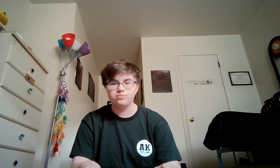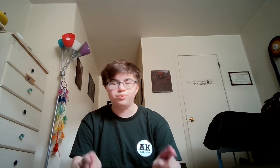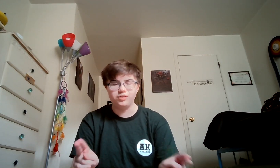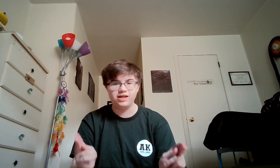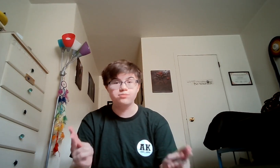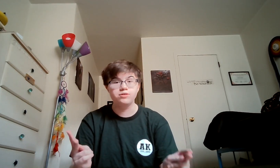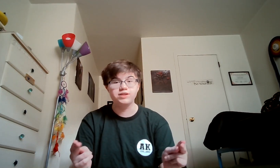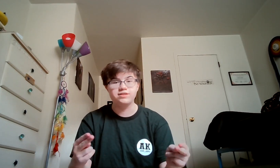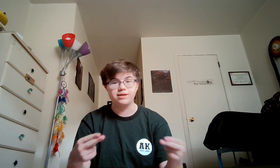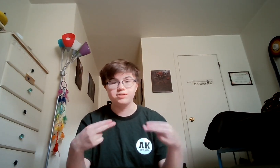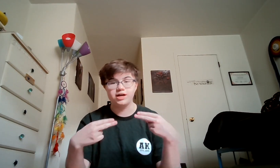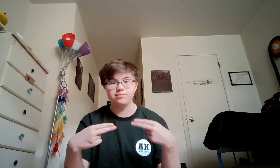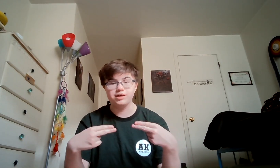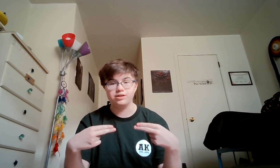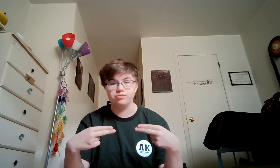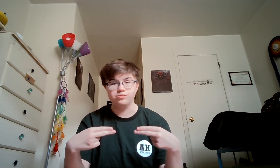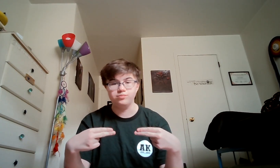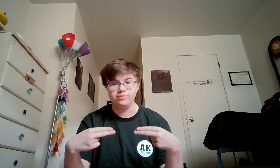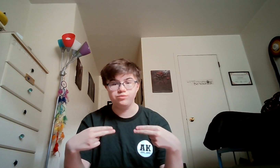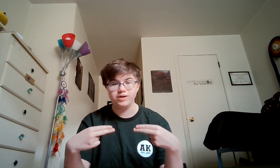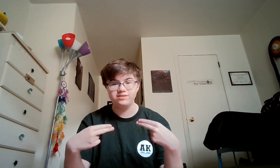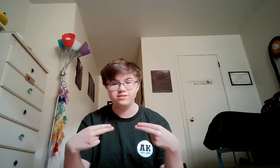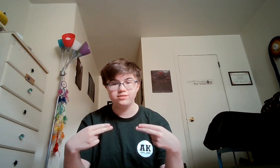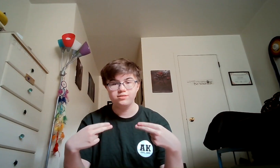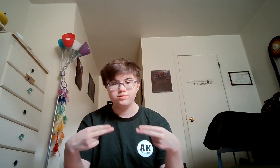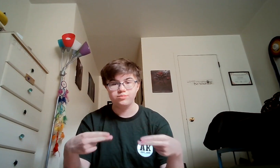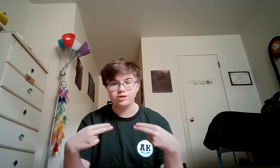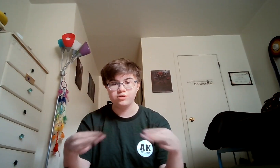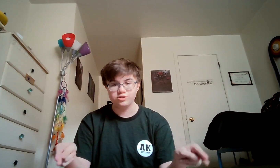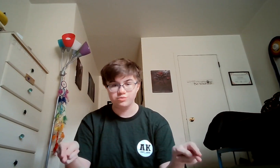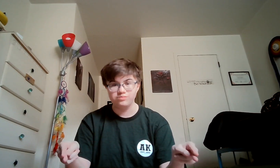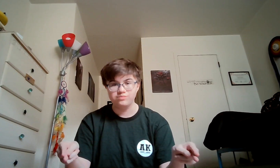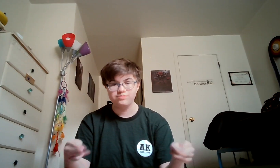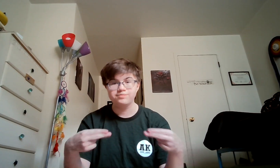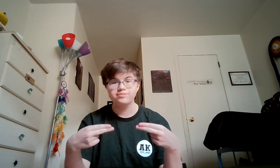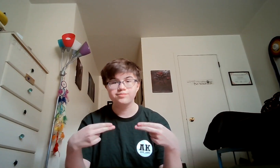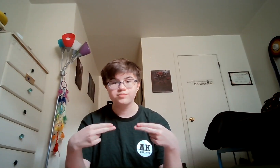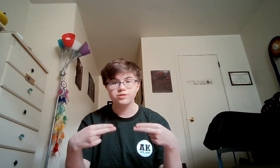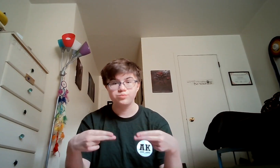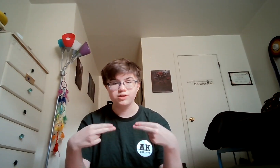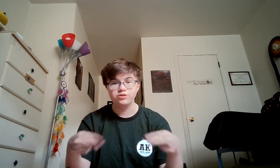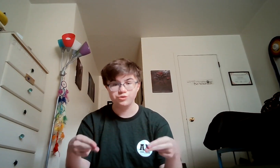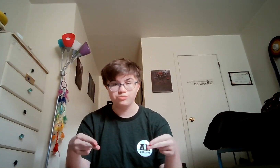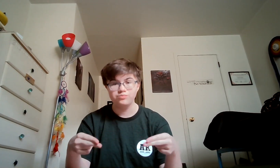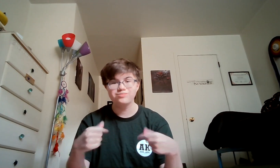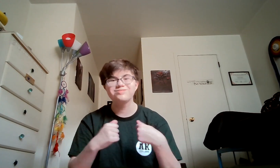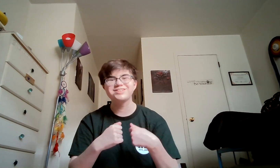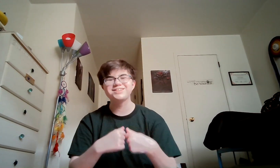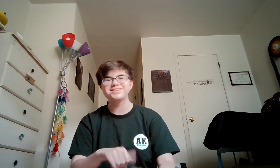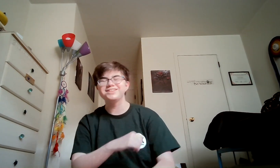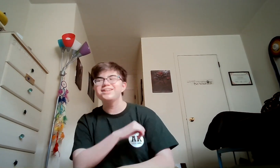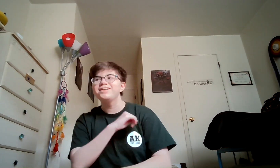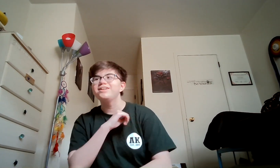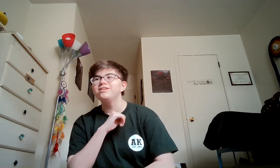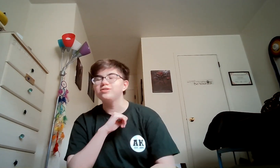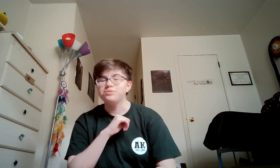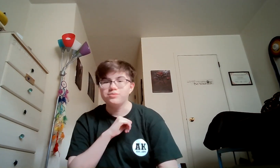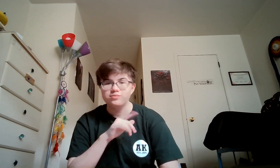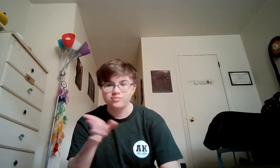both hands move at the same time, and you move them twice. 1, 2. 1, 2. So that's